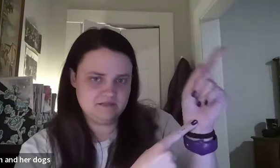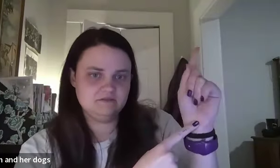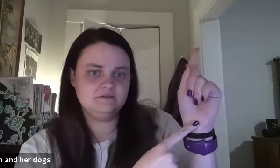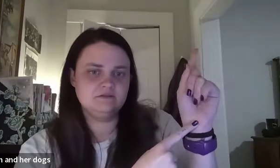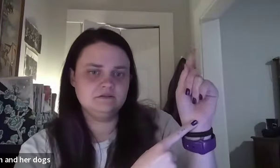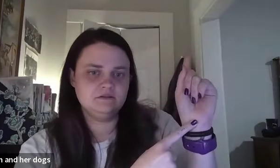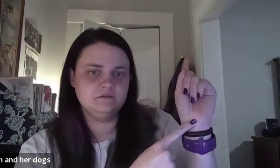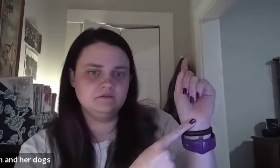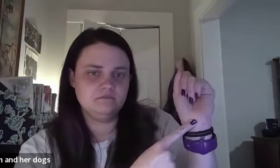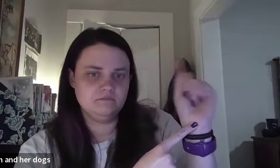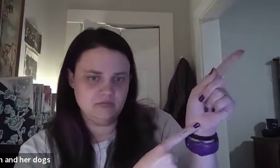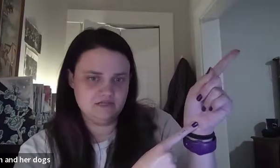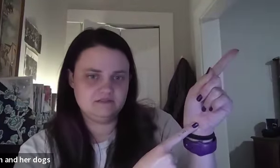minute, minute,